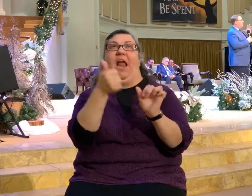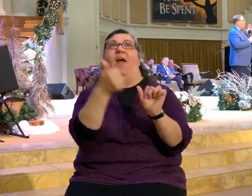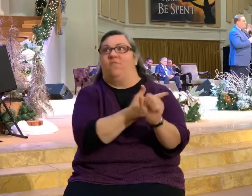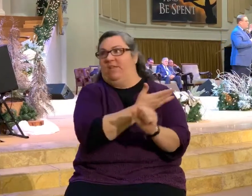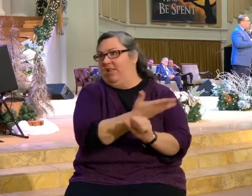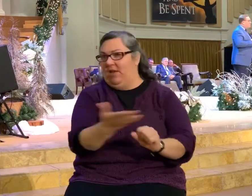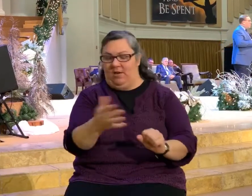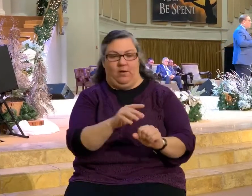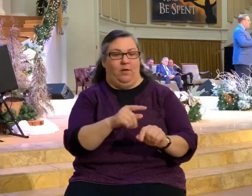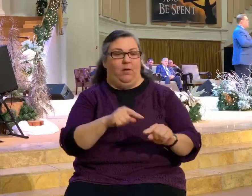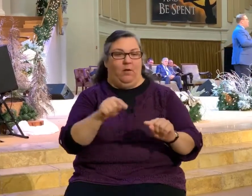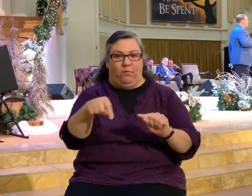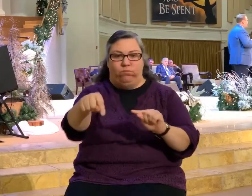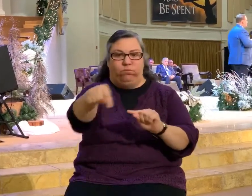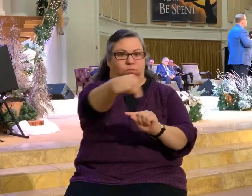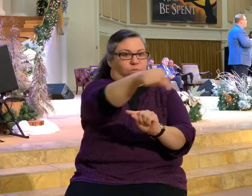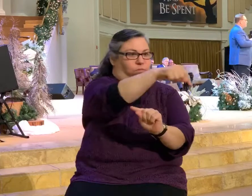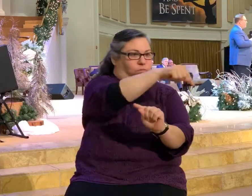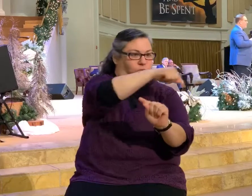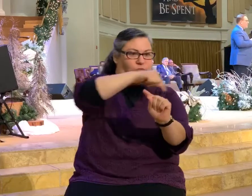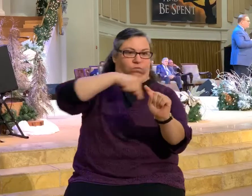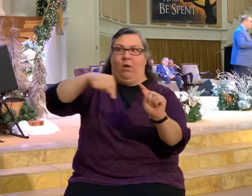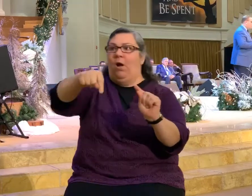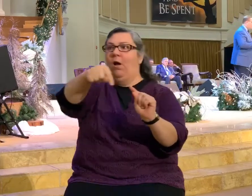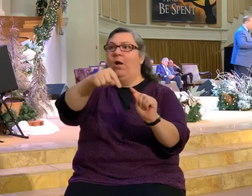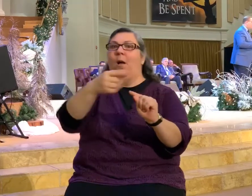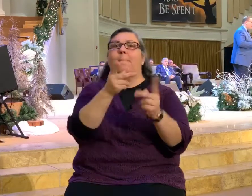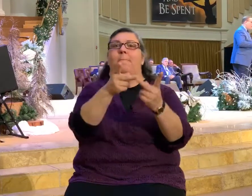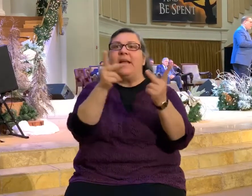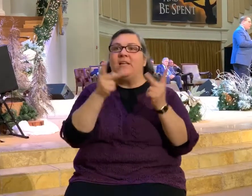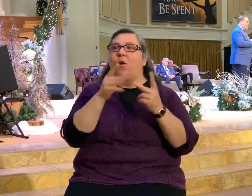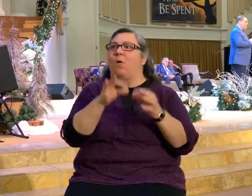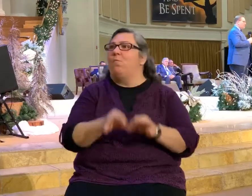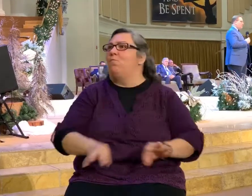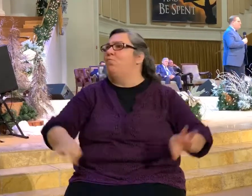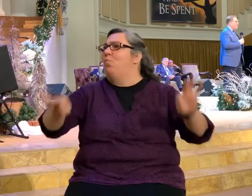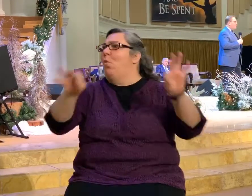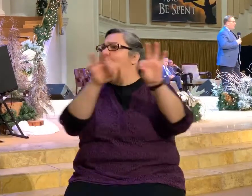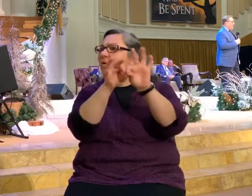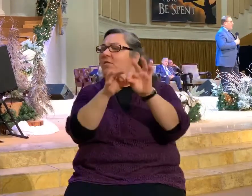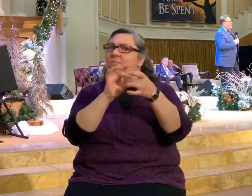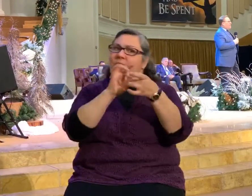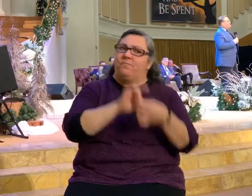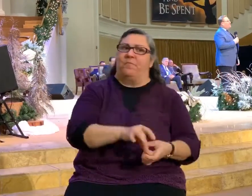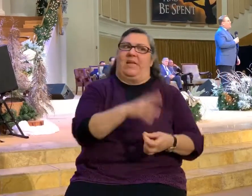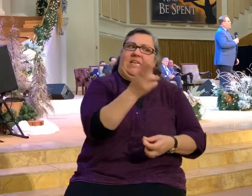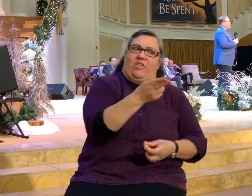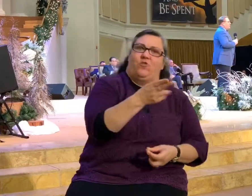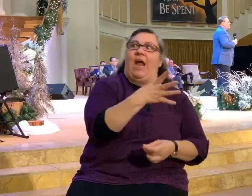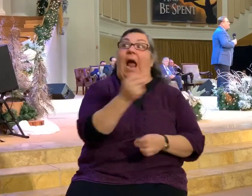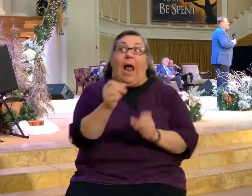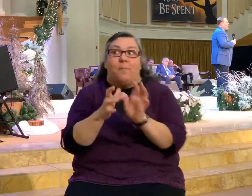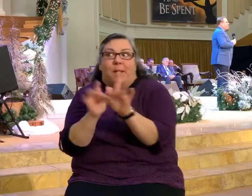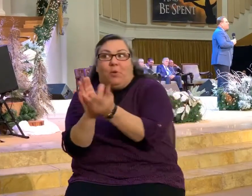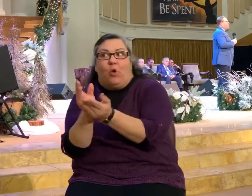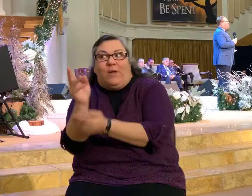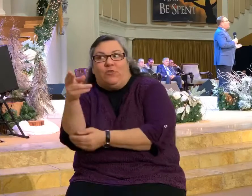of the most important places in history as well as biblical history. And